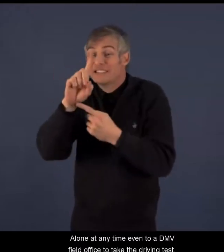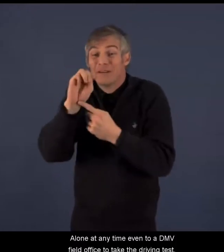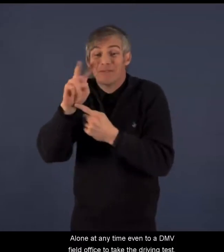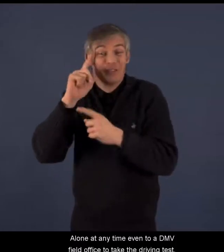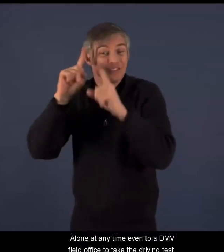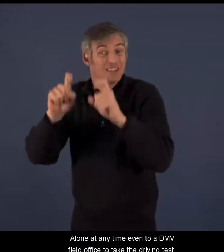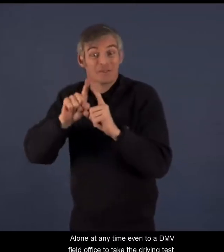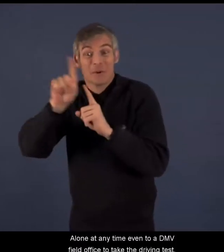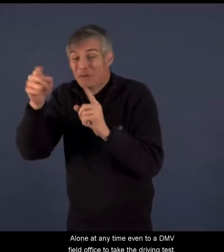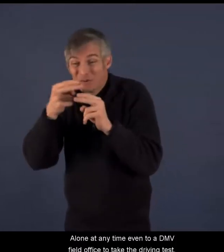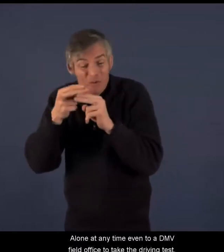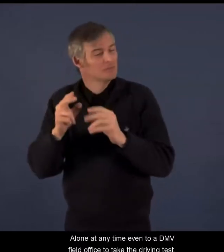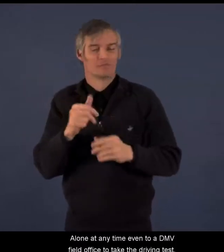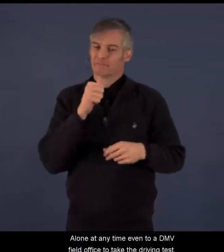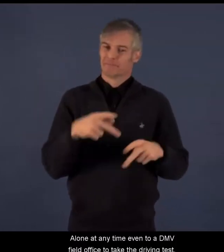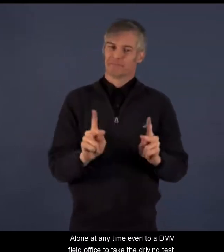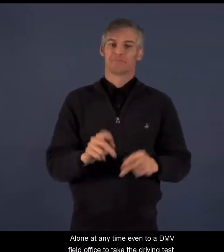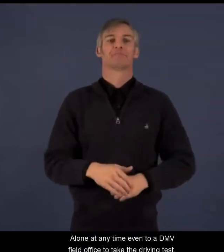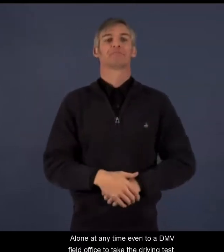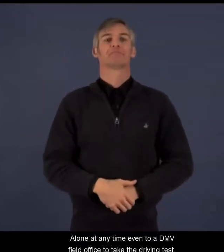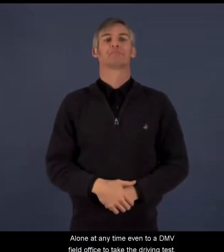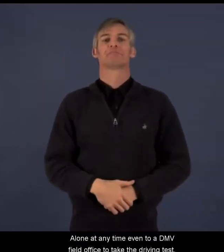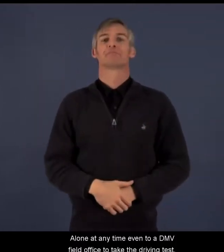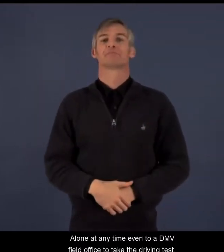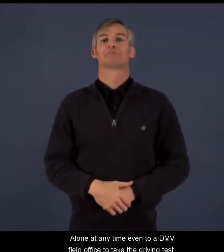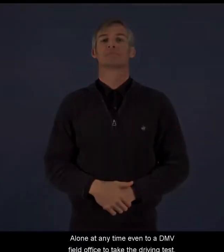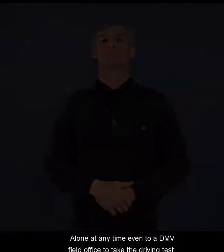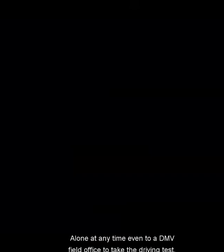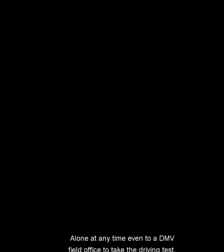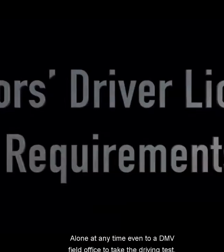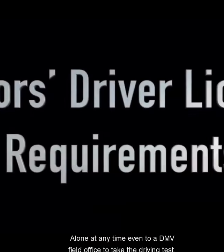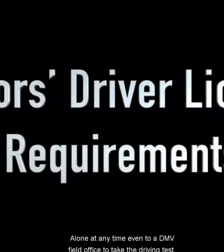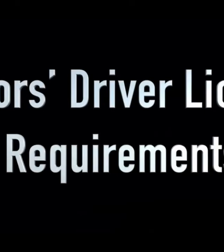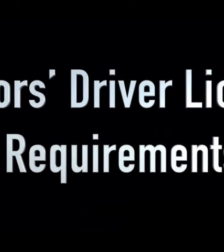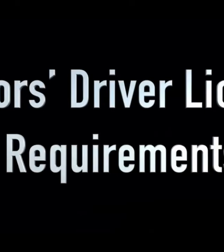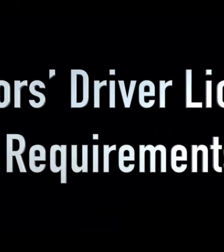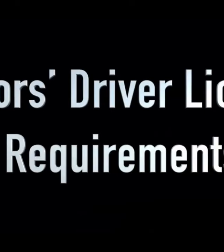alone at any time, even to a DMV field office to take the driving test.